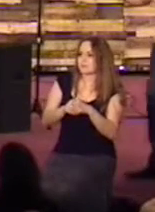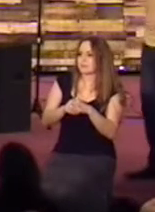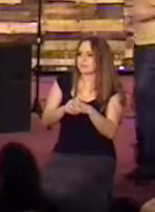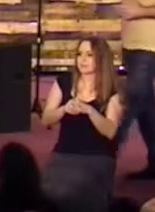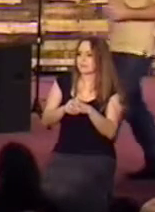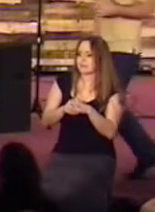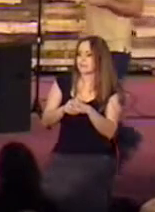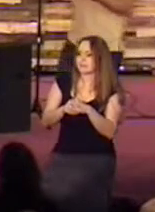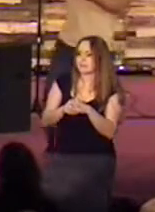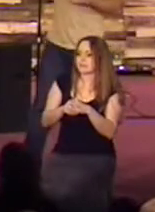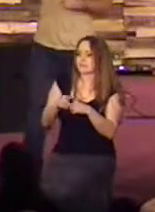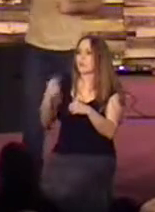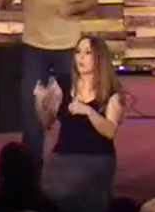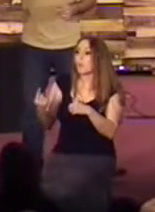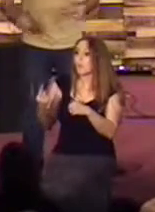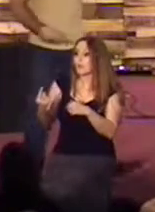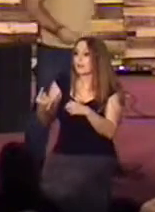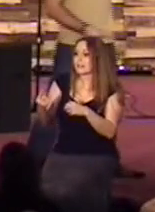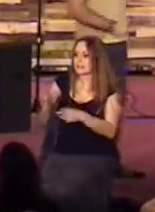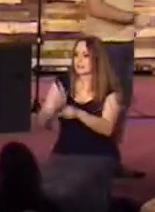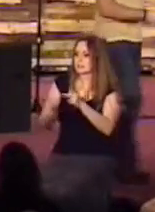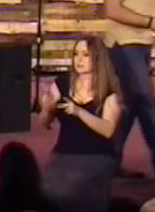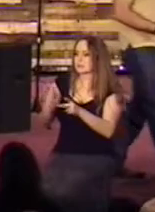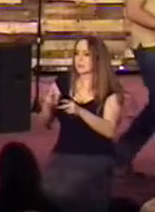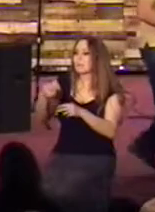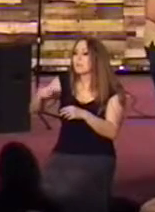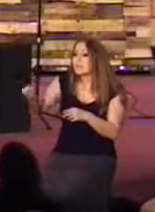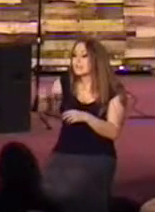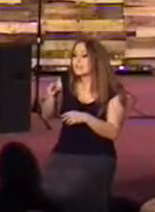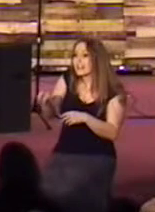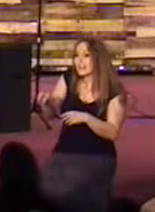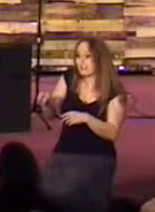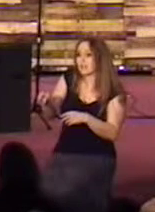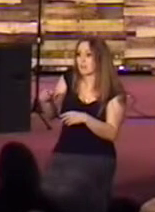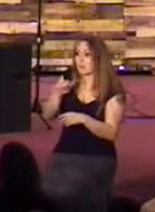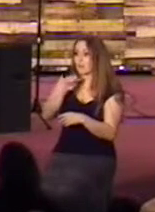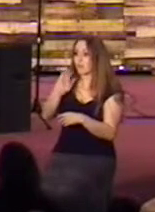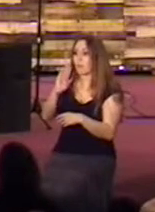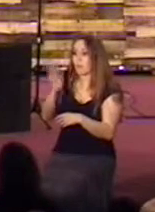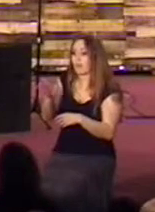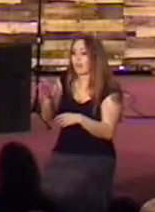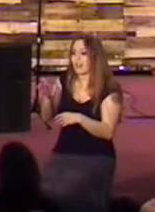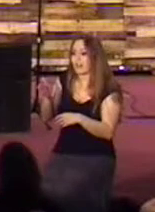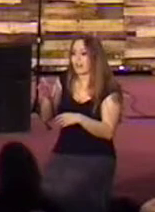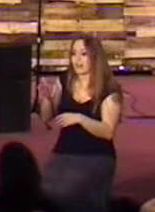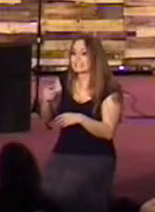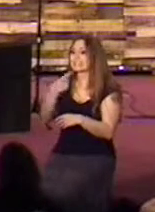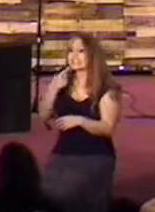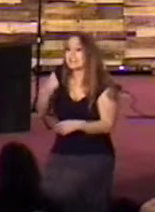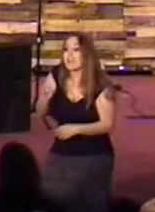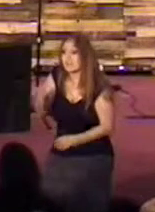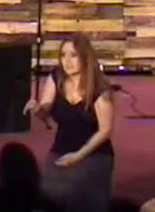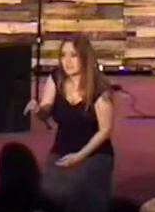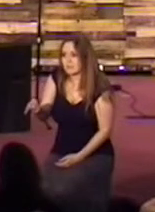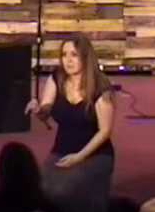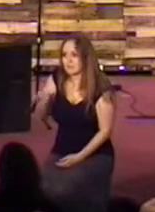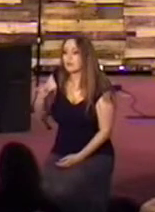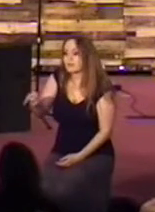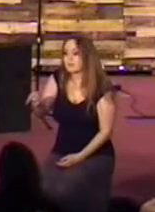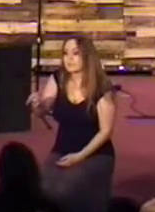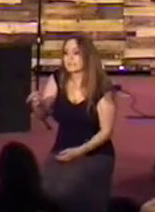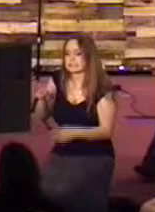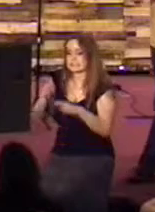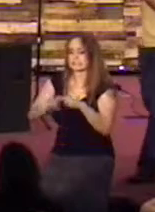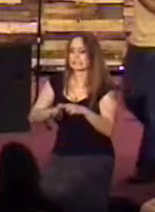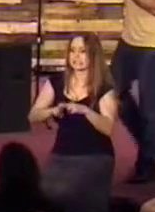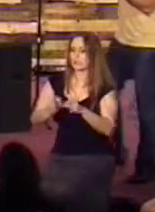to, one of them is about to betray him, and he calls them out on it. He's sitting with his betrayer. He's sitting